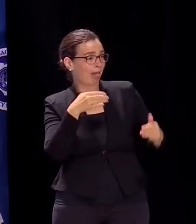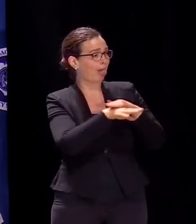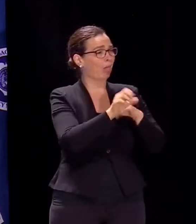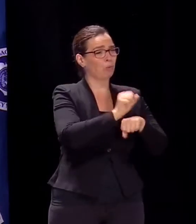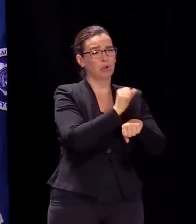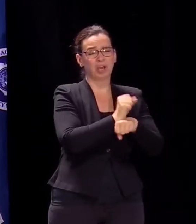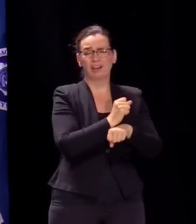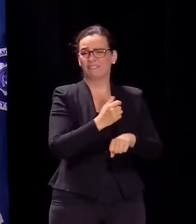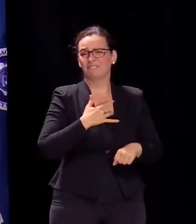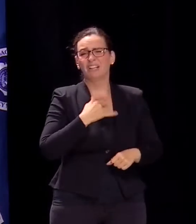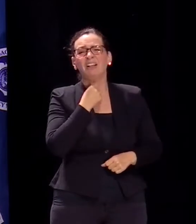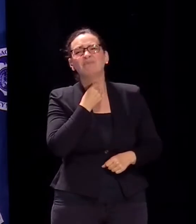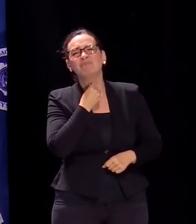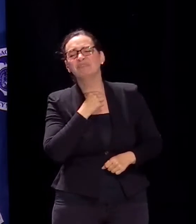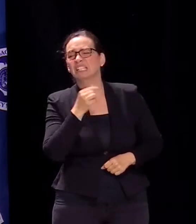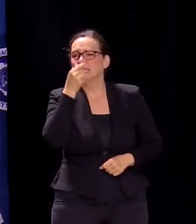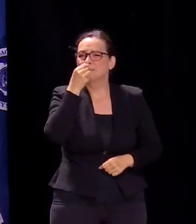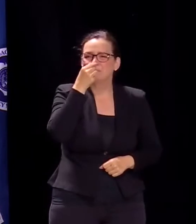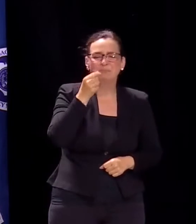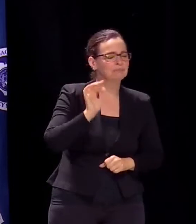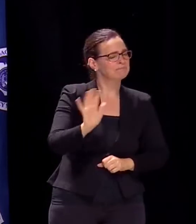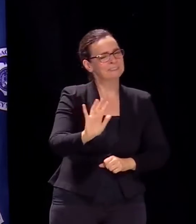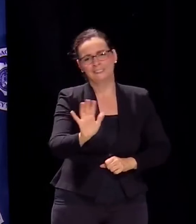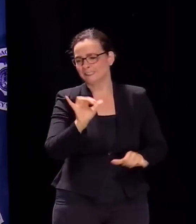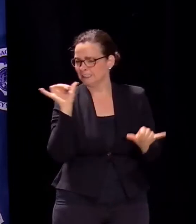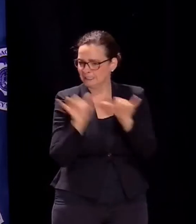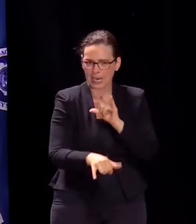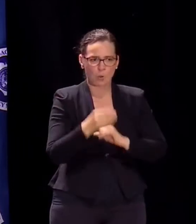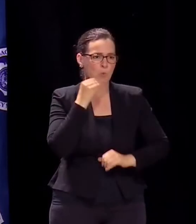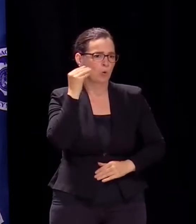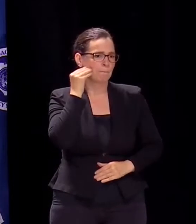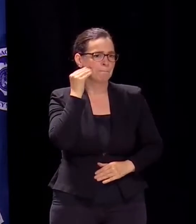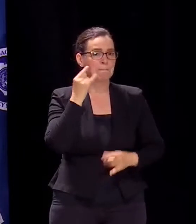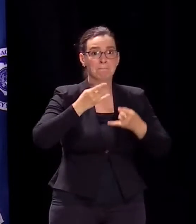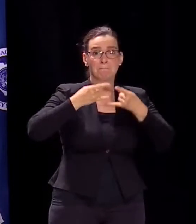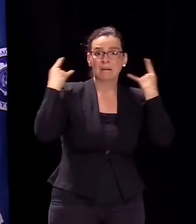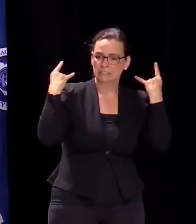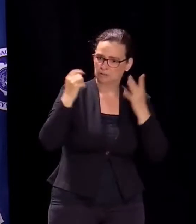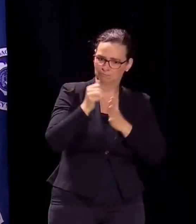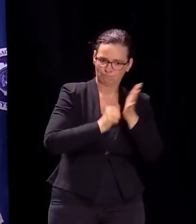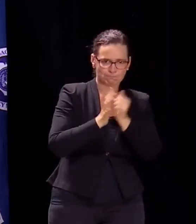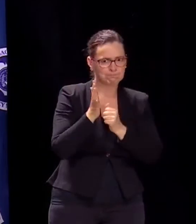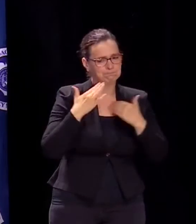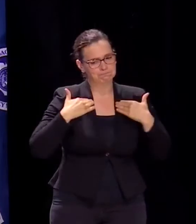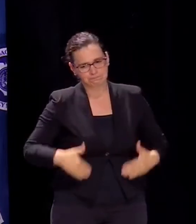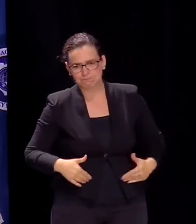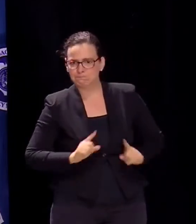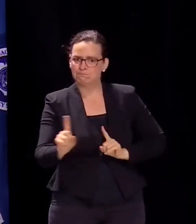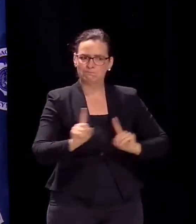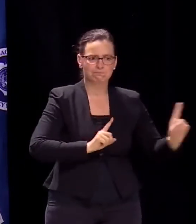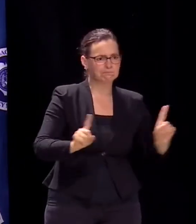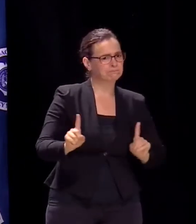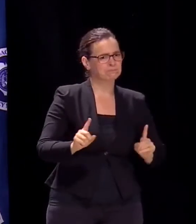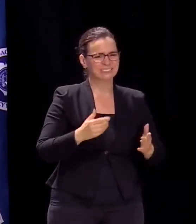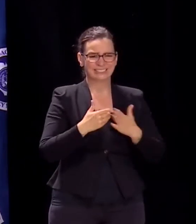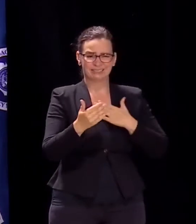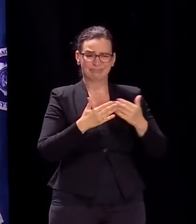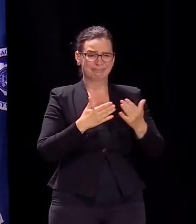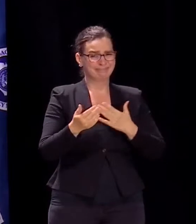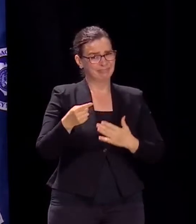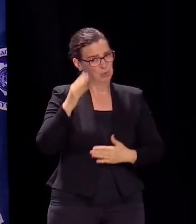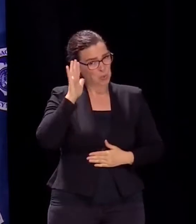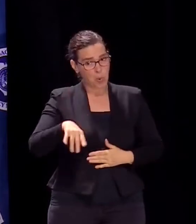close proximity to others. Even if you're wearing masks, that's no 100% guarantee. Next thing we know, we have three or